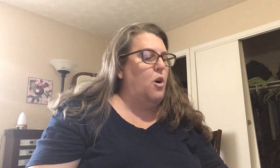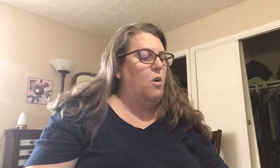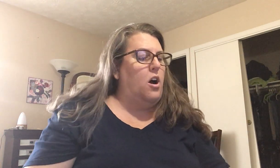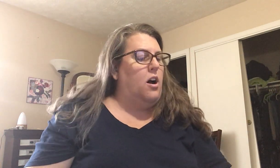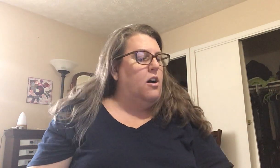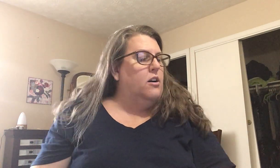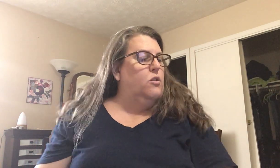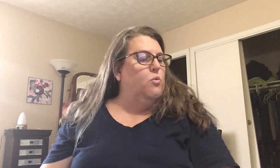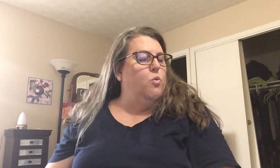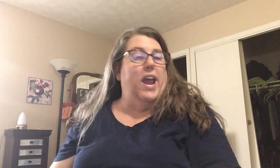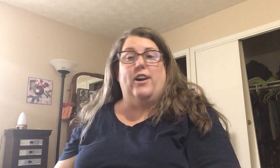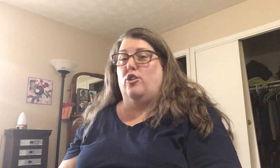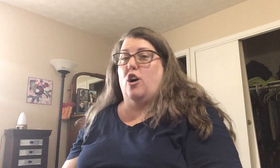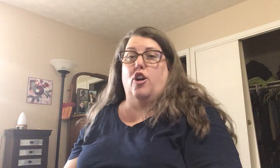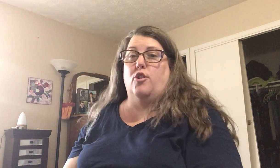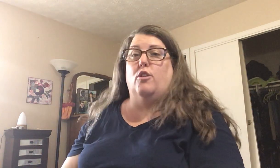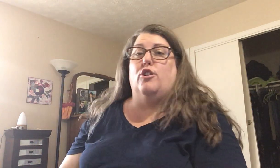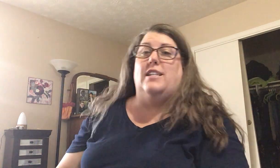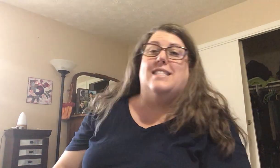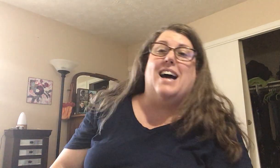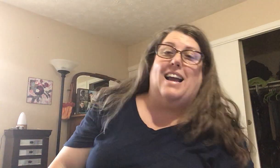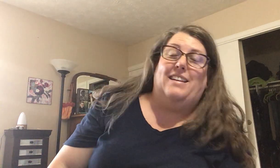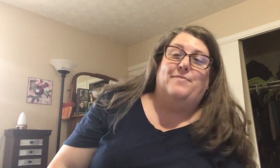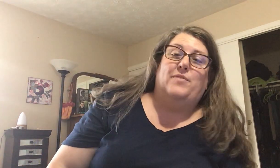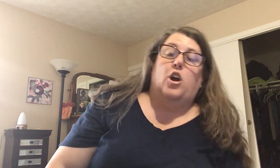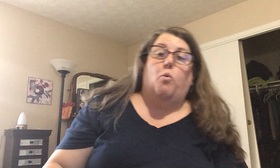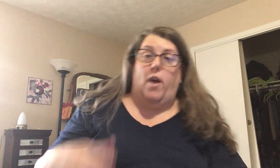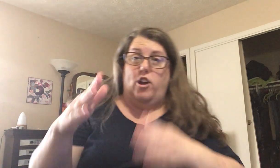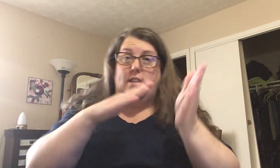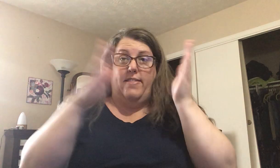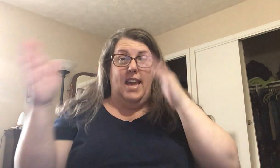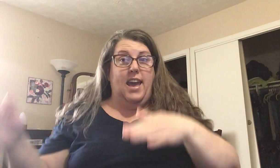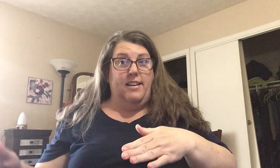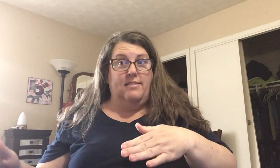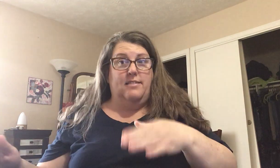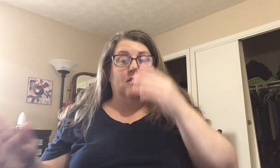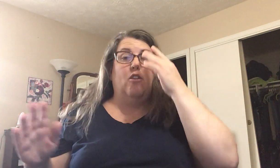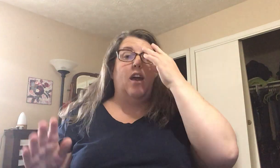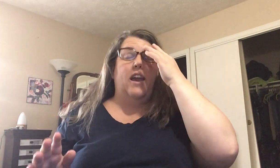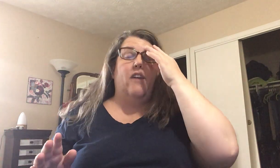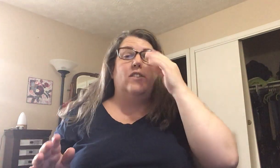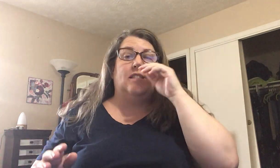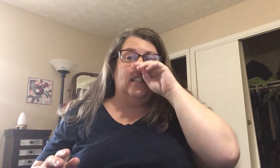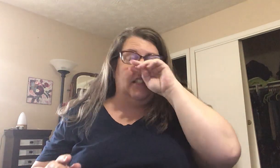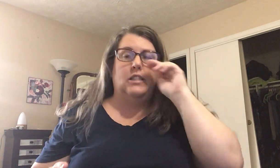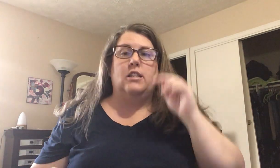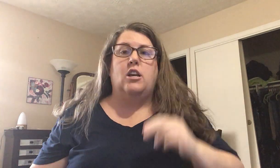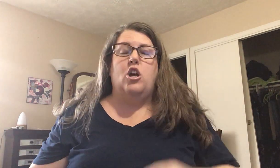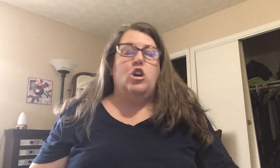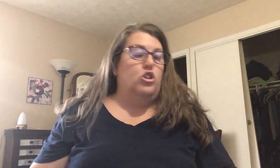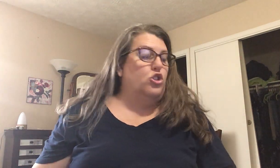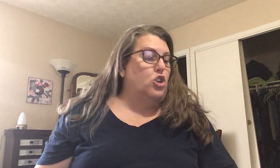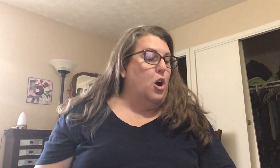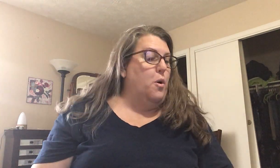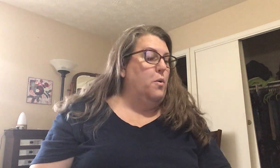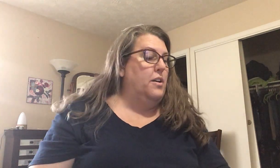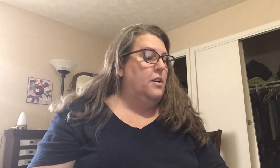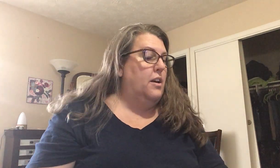so where are you learning sign? Where is at the end, okay, of the sentence. So,